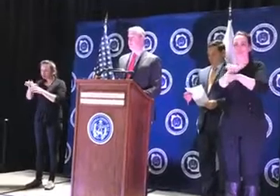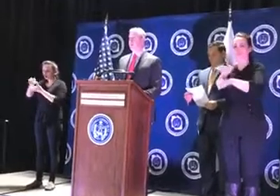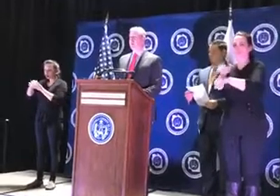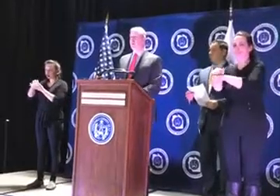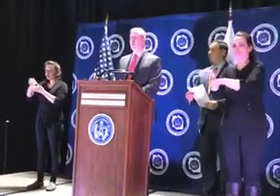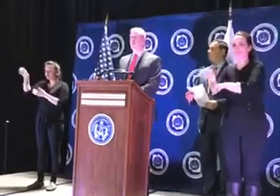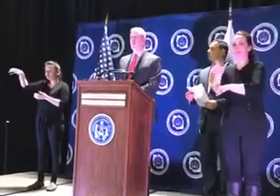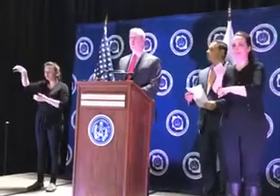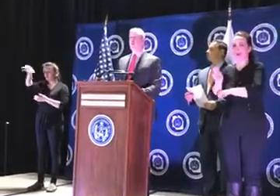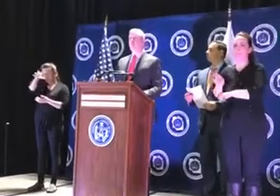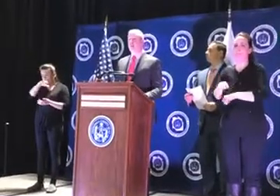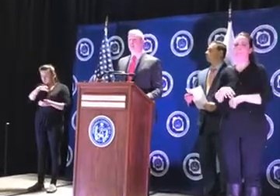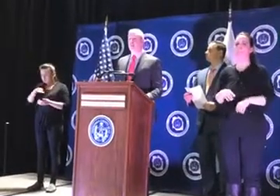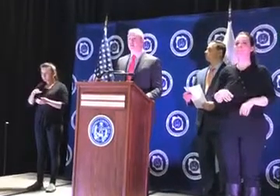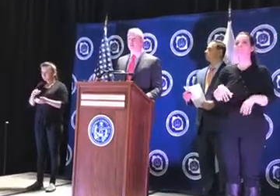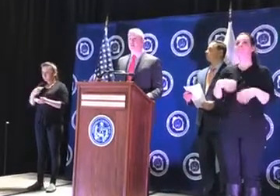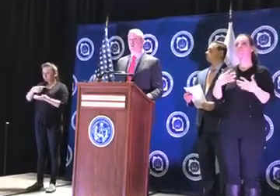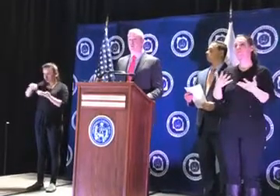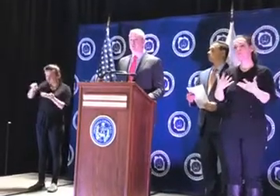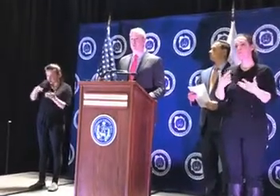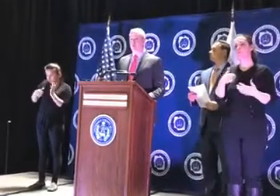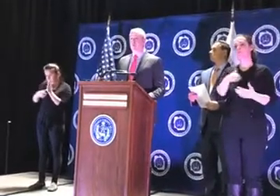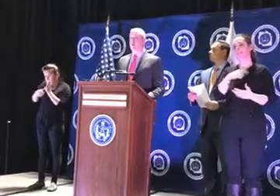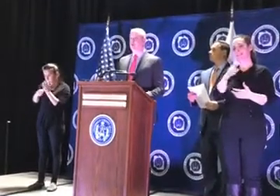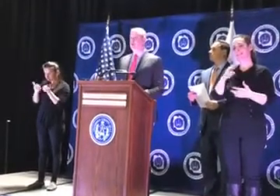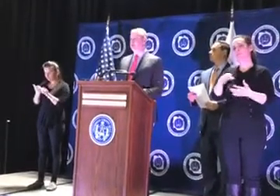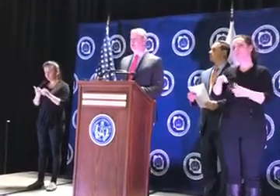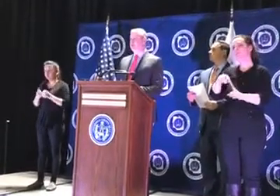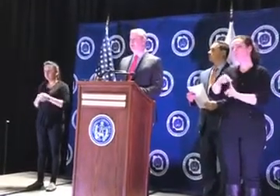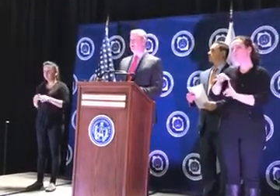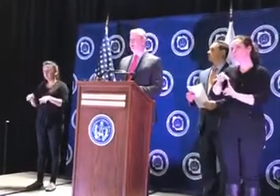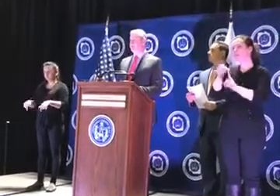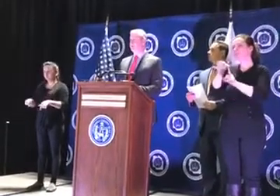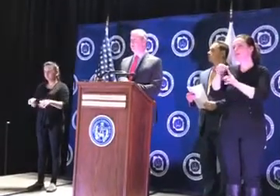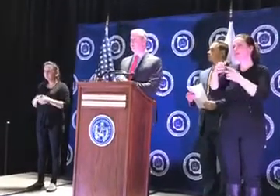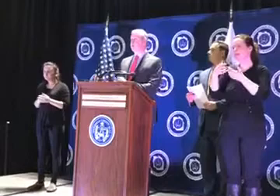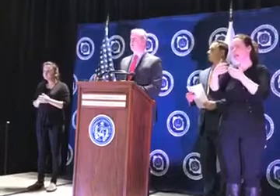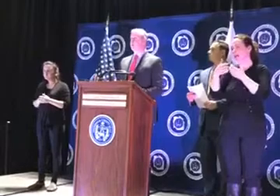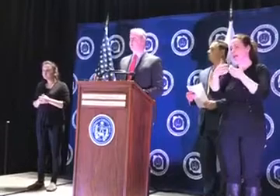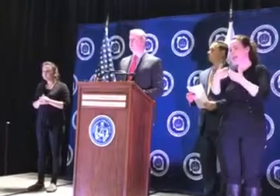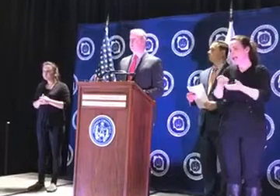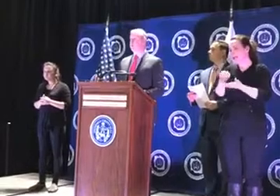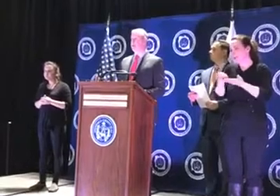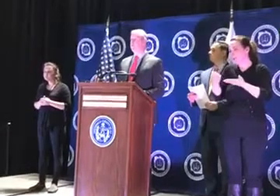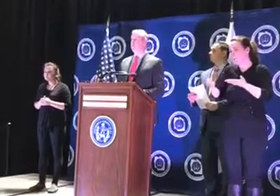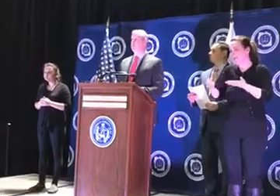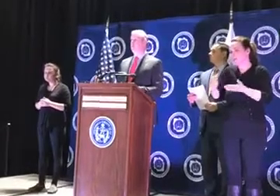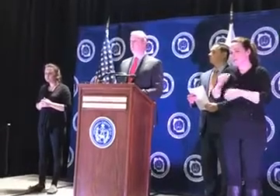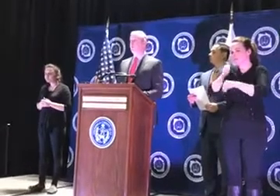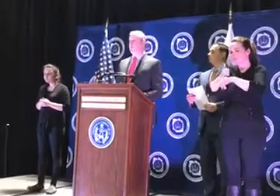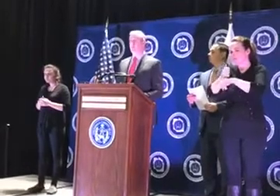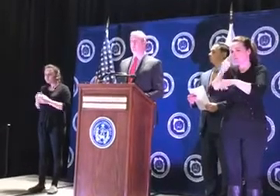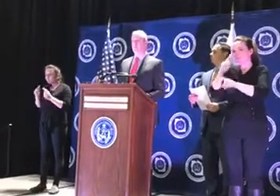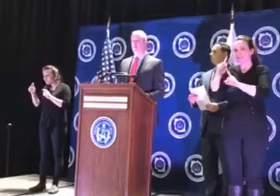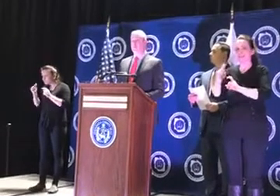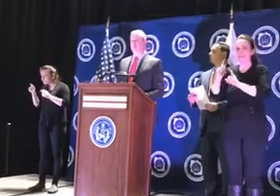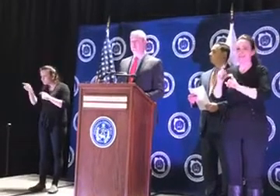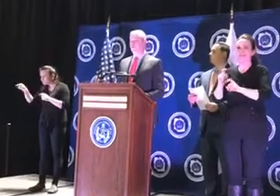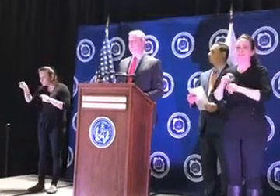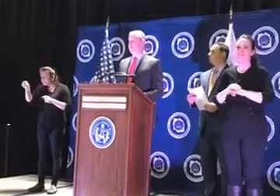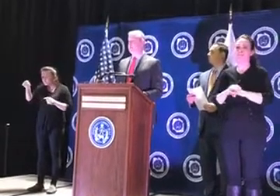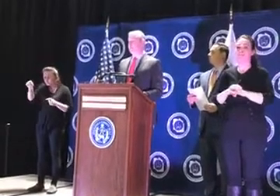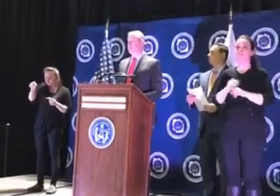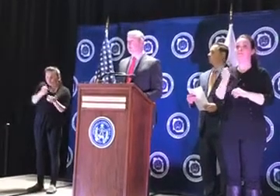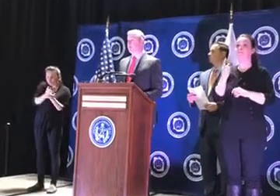approvals. We have multiple lines in the water to try and see which tests we can adopt when they're made available to